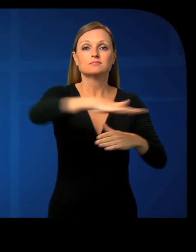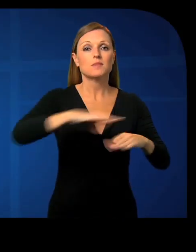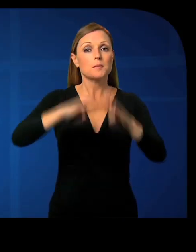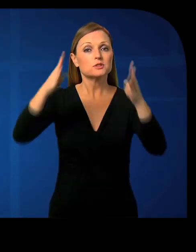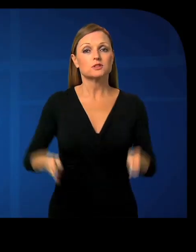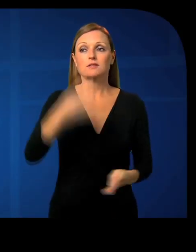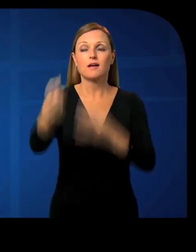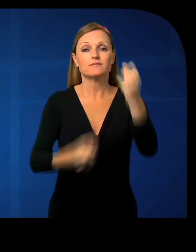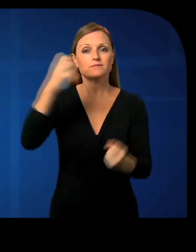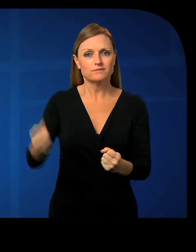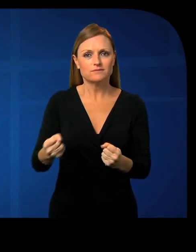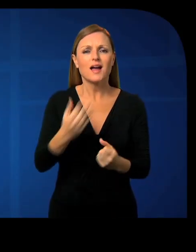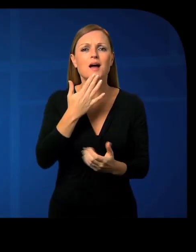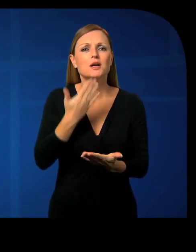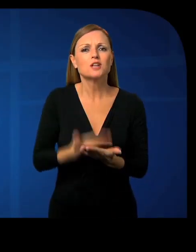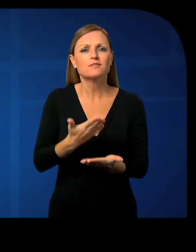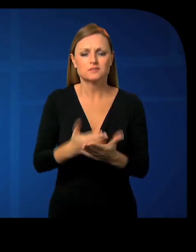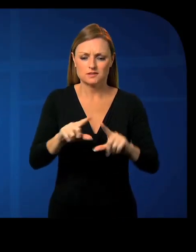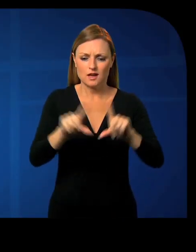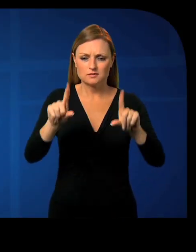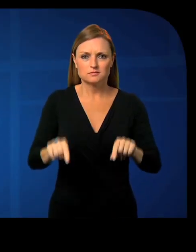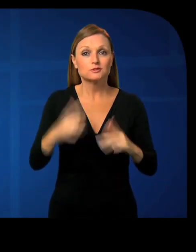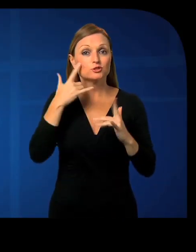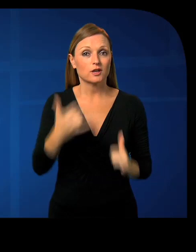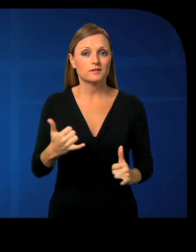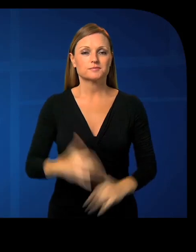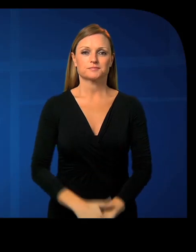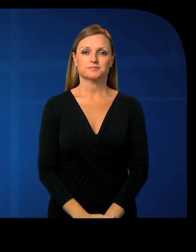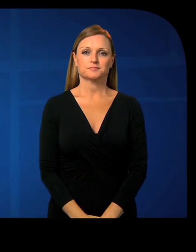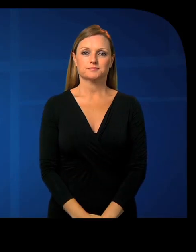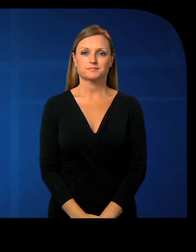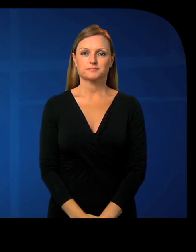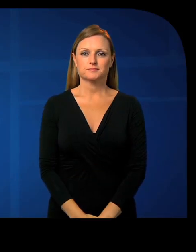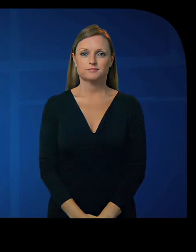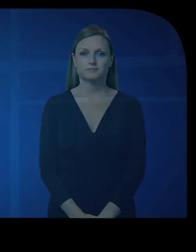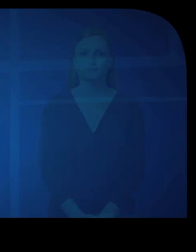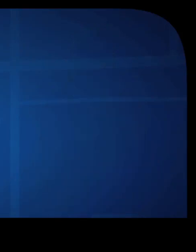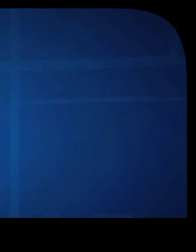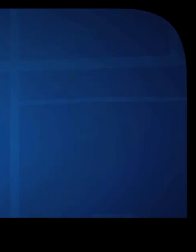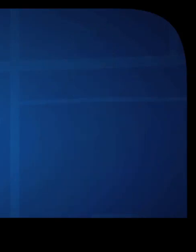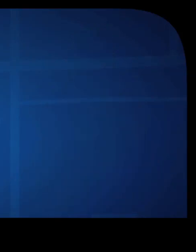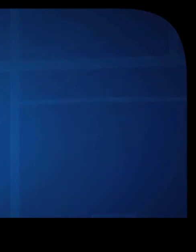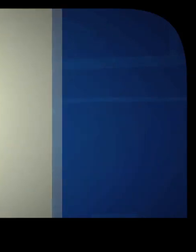checking the balance of your MetroCard using a machine at Adelaide Railway Station.